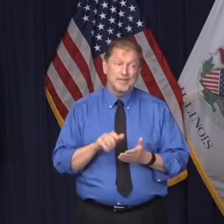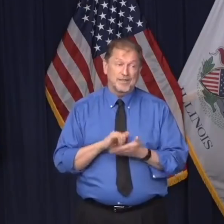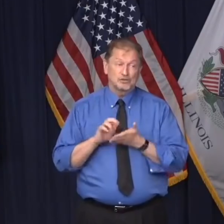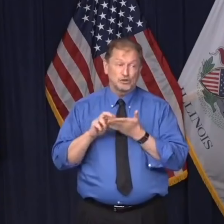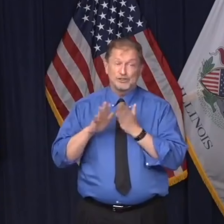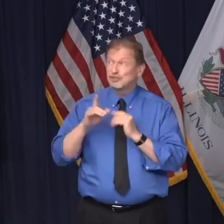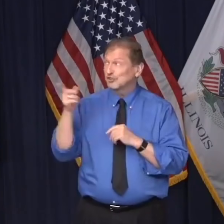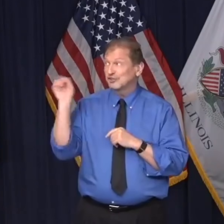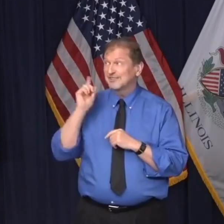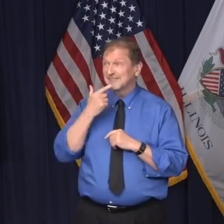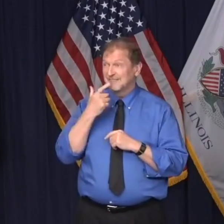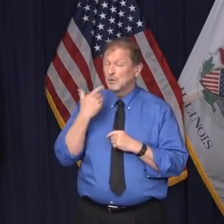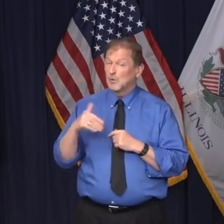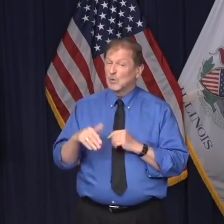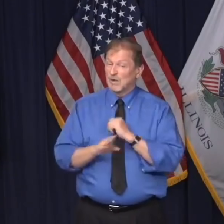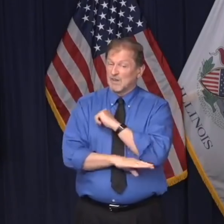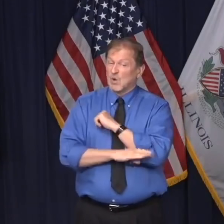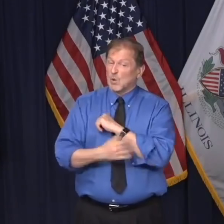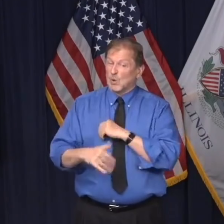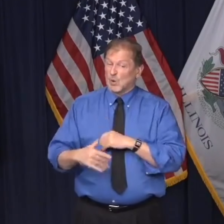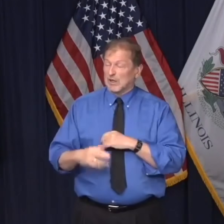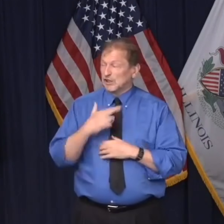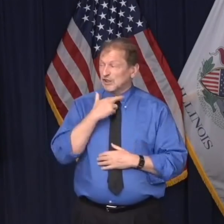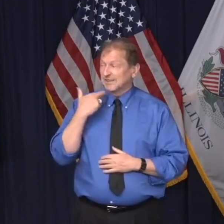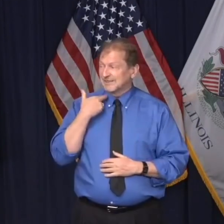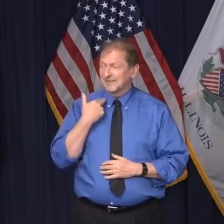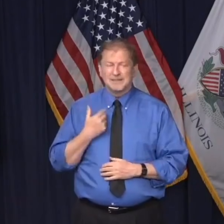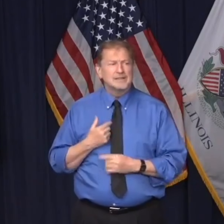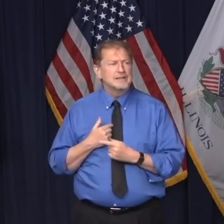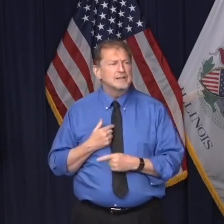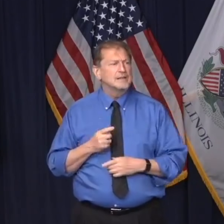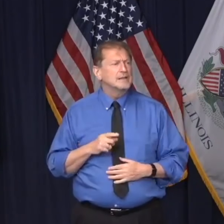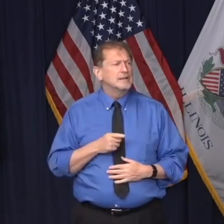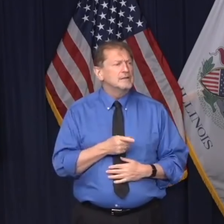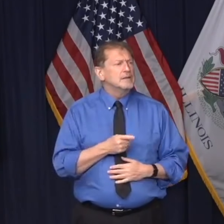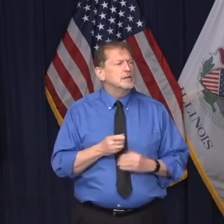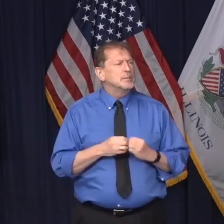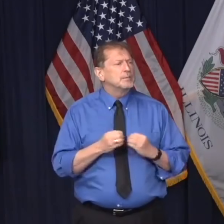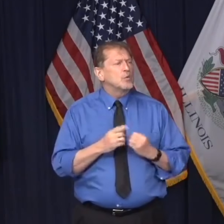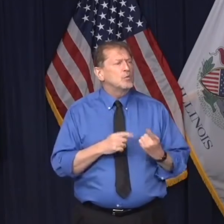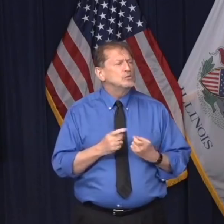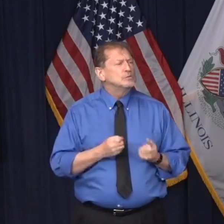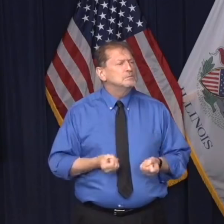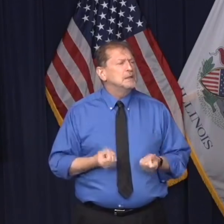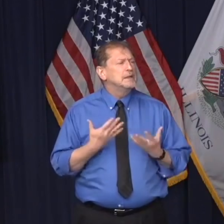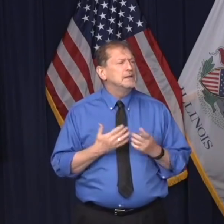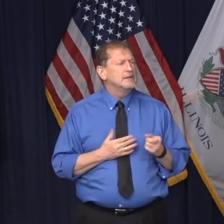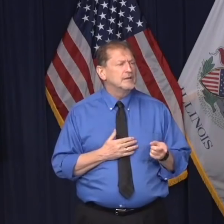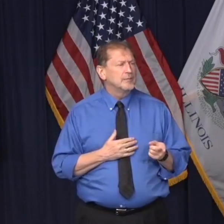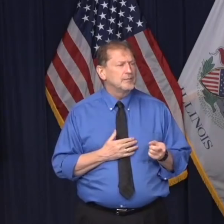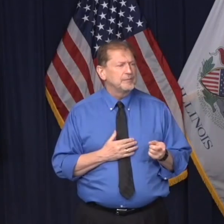the concern that we all ought to be focused on. Do you have any Elizabeth, idea? how many more do you have? I have